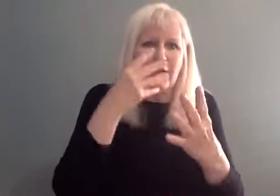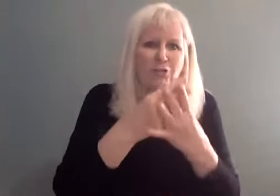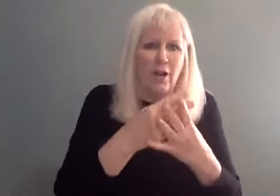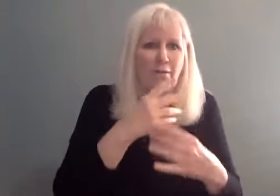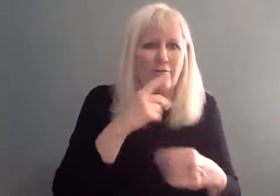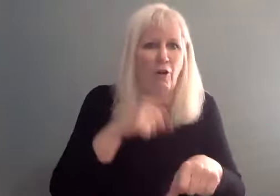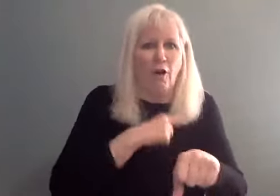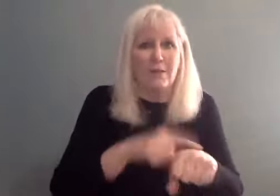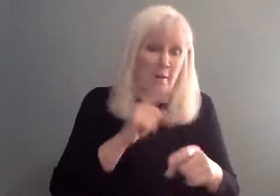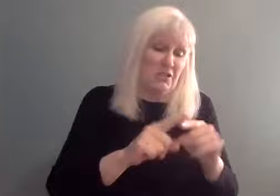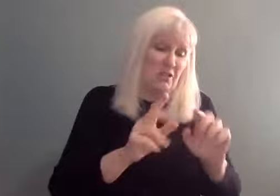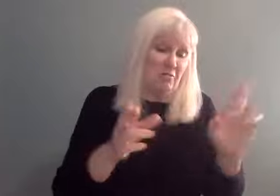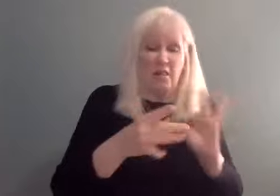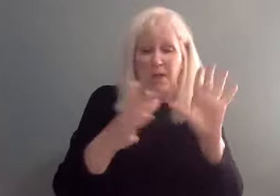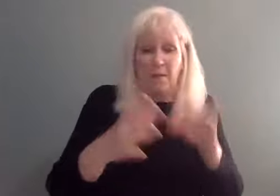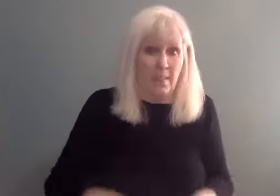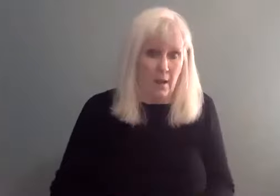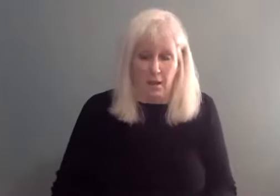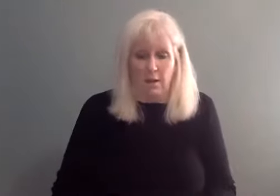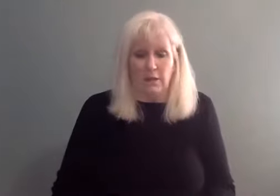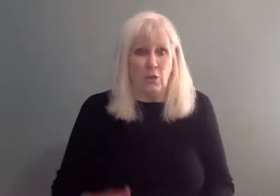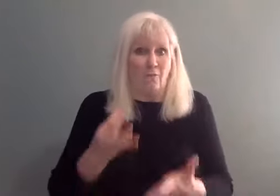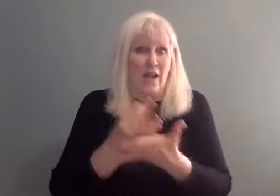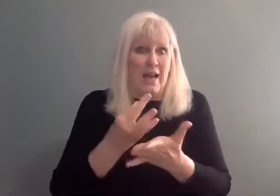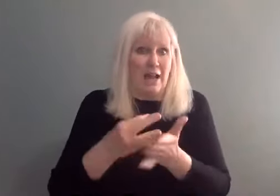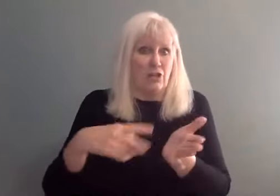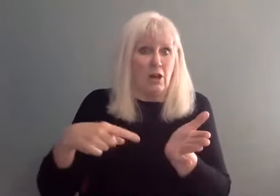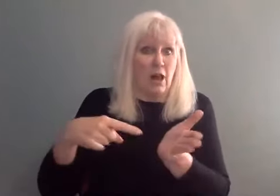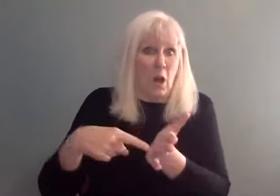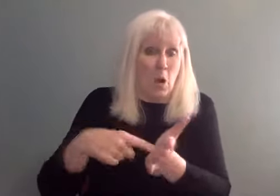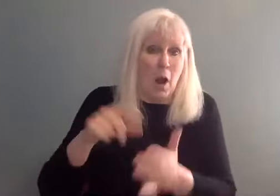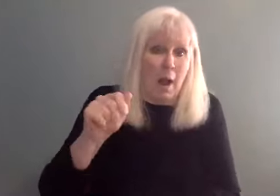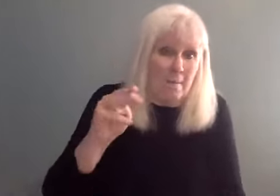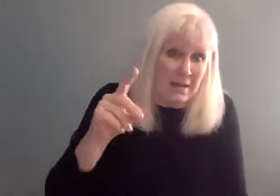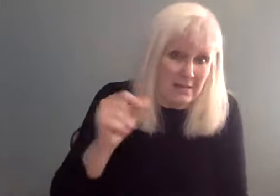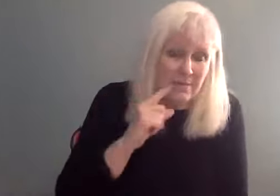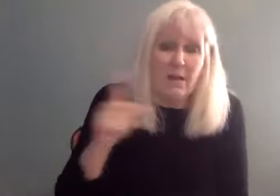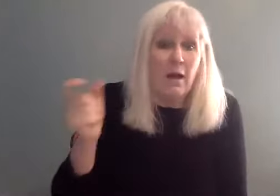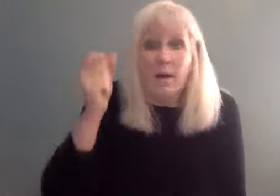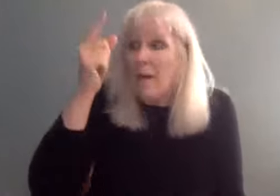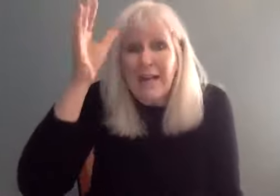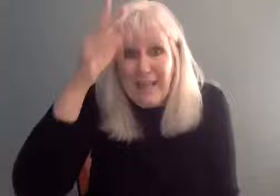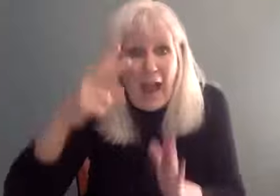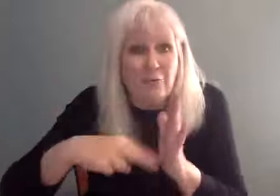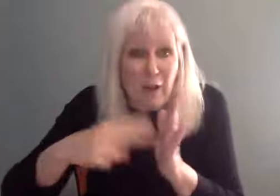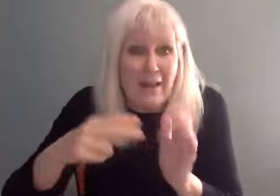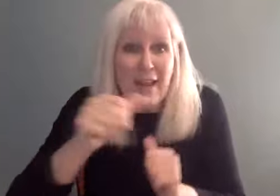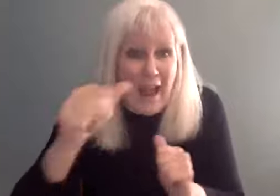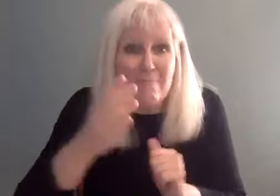So that was on the list of financial amends. Believe me, my dad read the book. He took him to a meeting and went to the literature table.